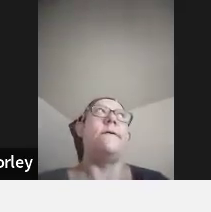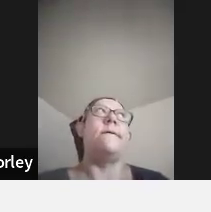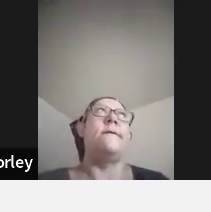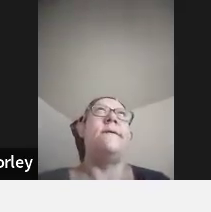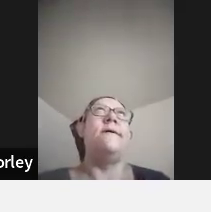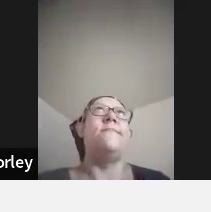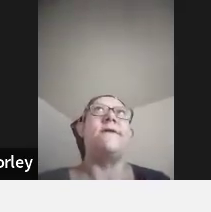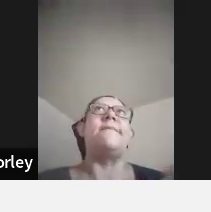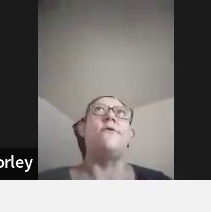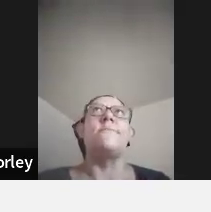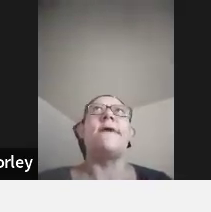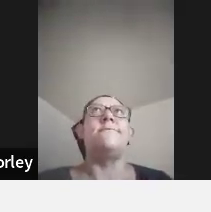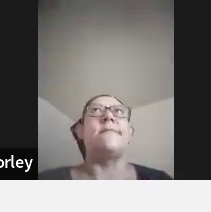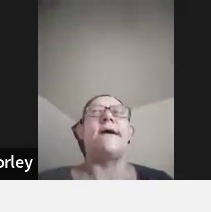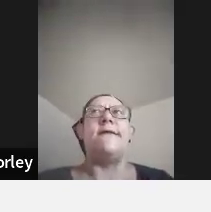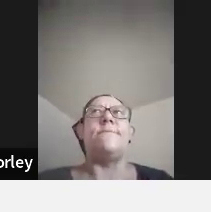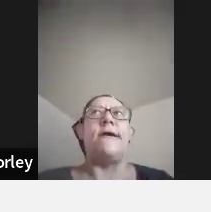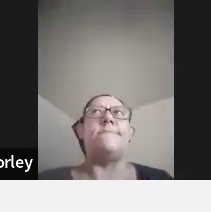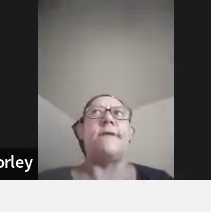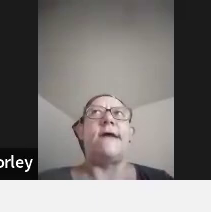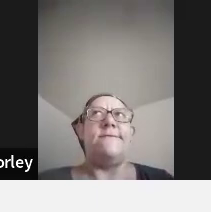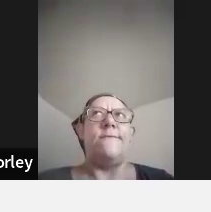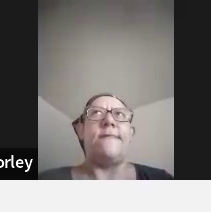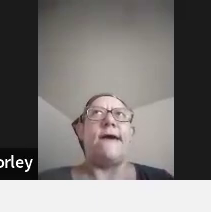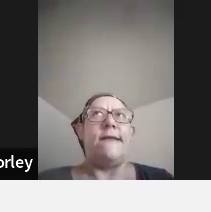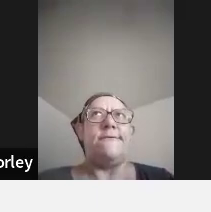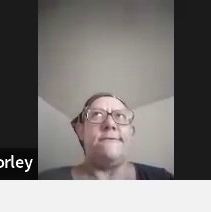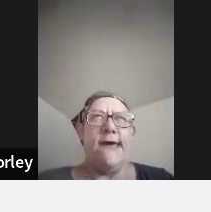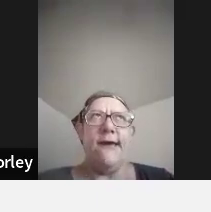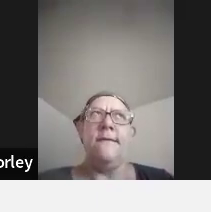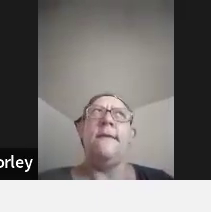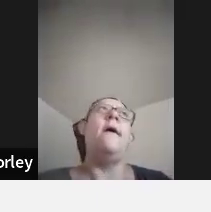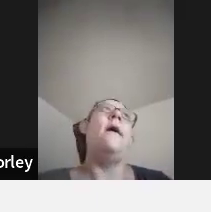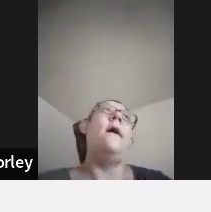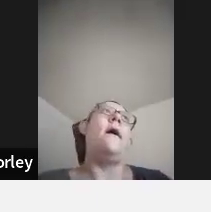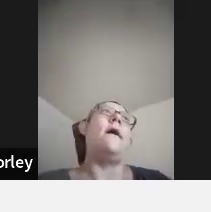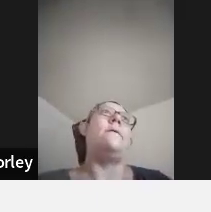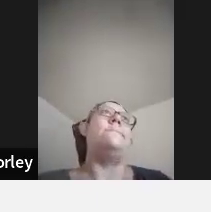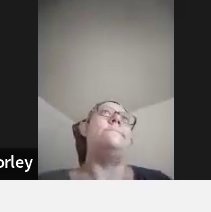of things that normally I feel like I need to bring up, but I don't feel like I need to today.